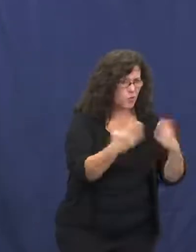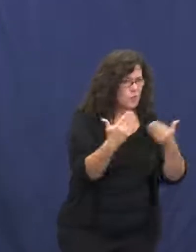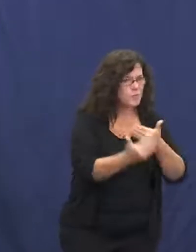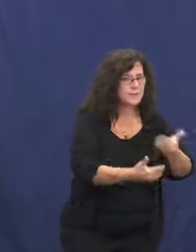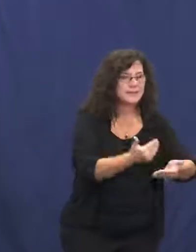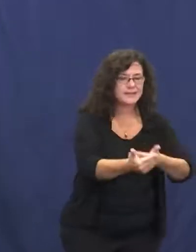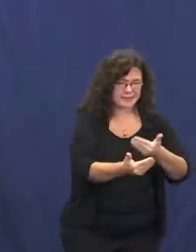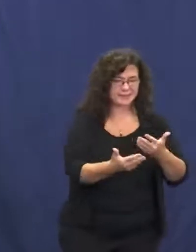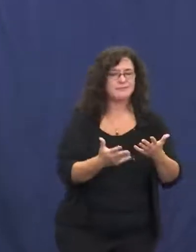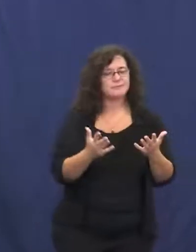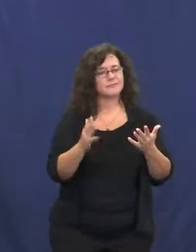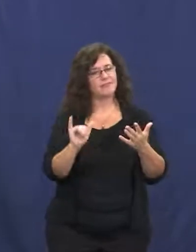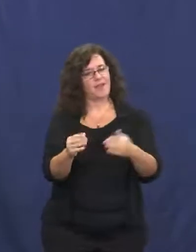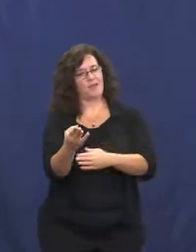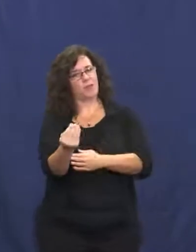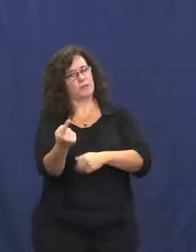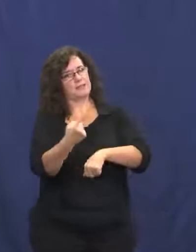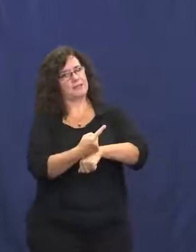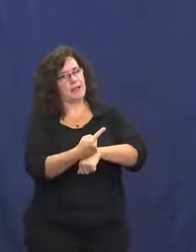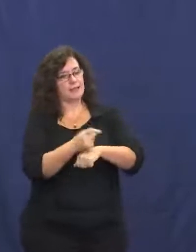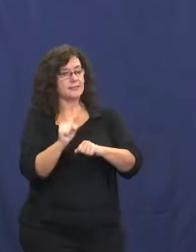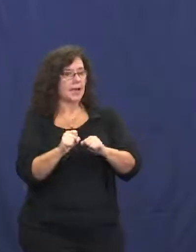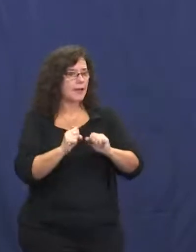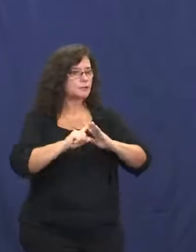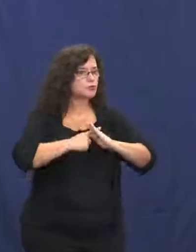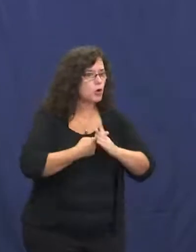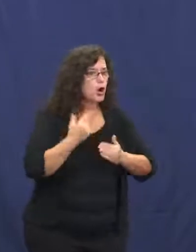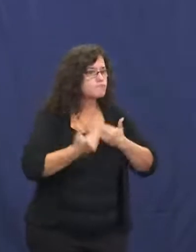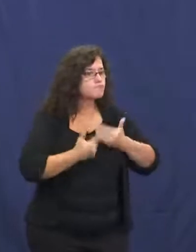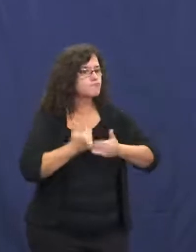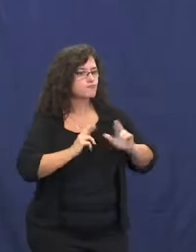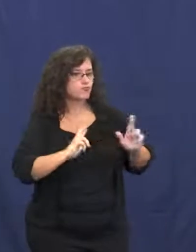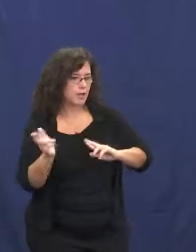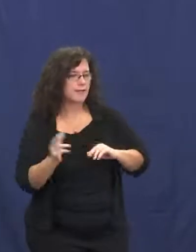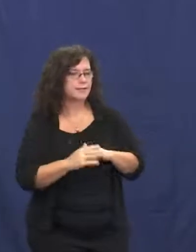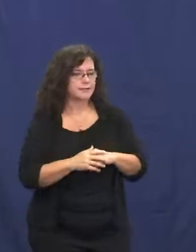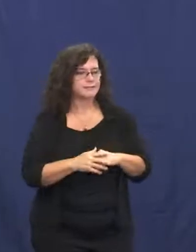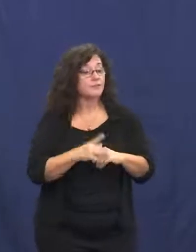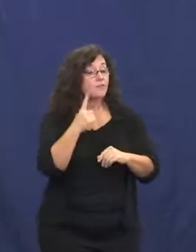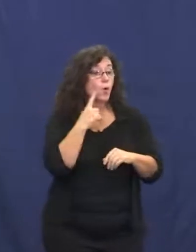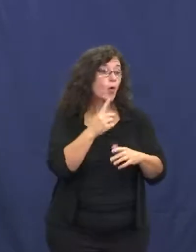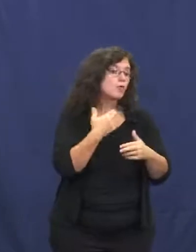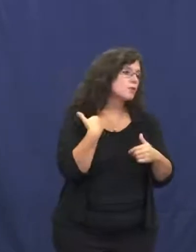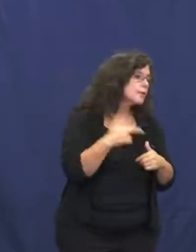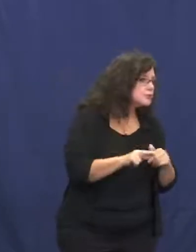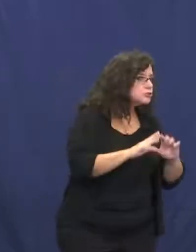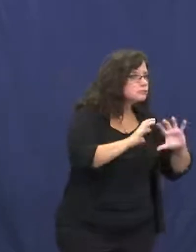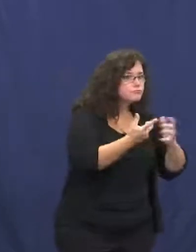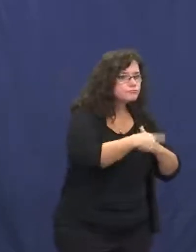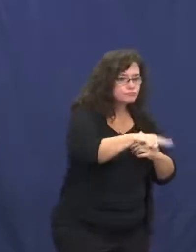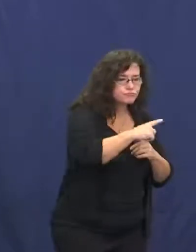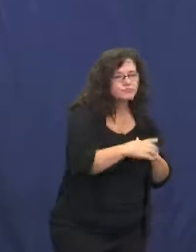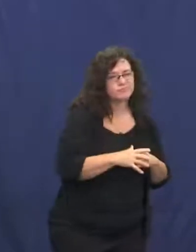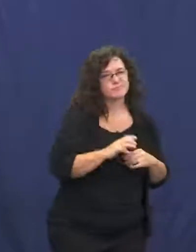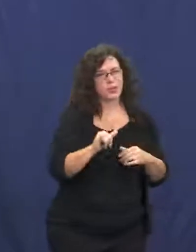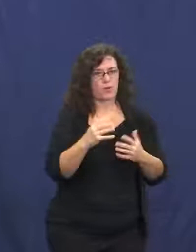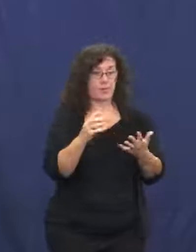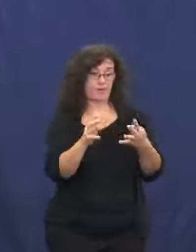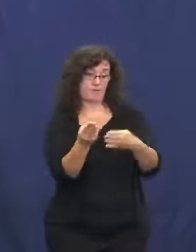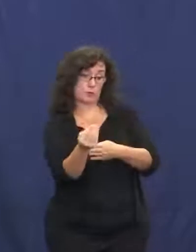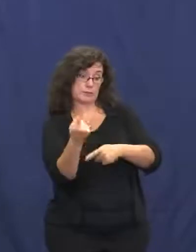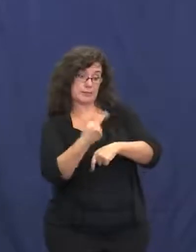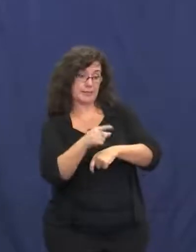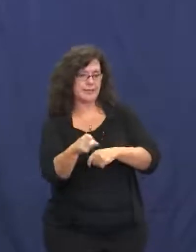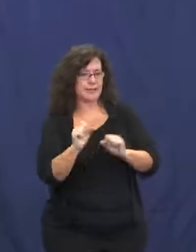schools and businesses, and religious services and gyms and so forth. So it's a good time to use that time to prepare. And thank you for all that you're